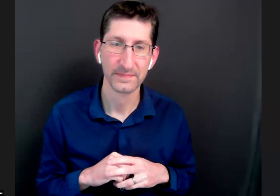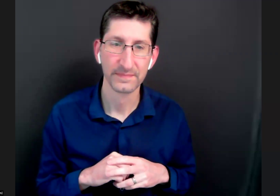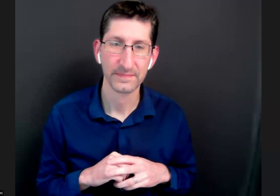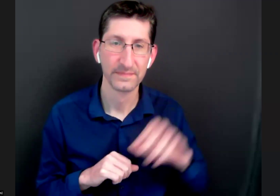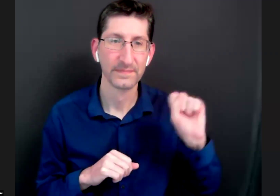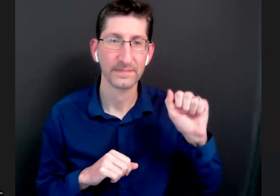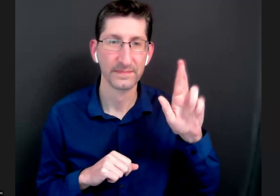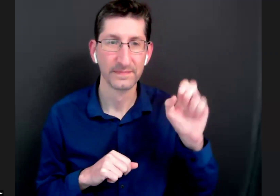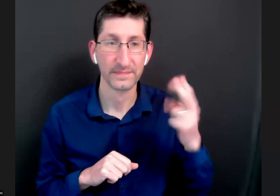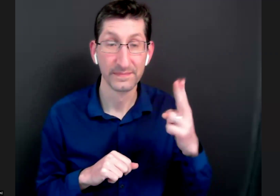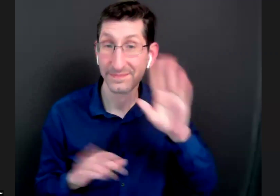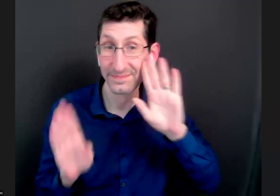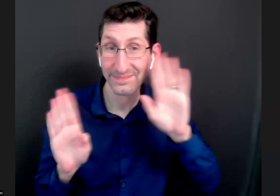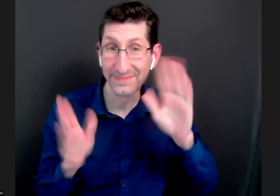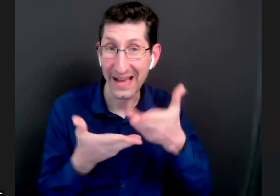Hi, everyone.